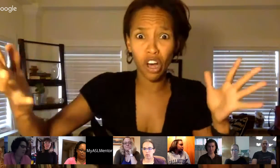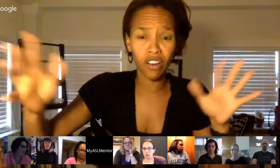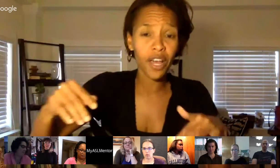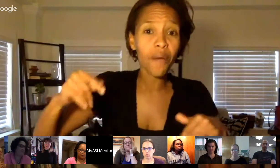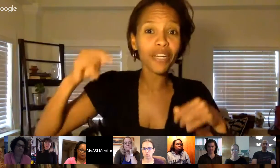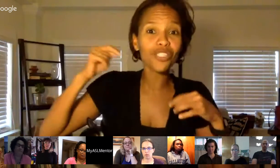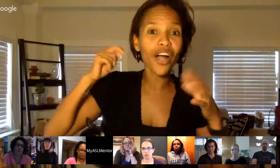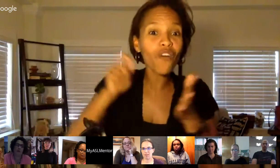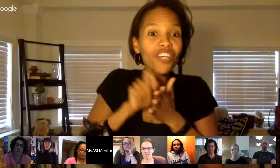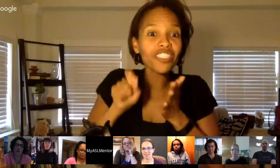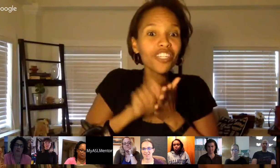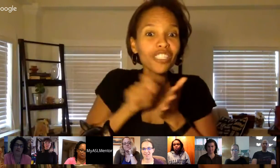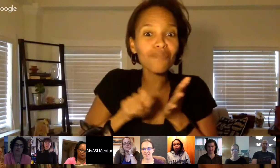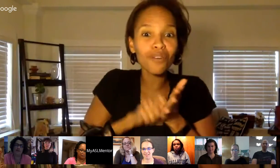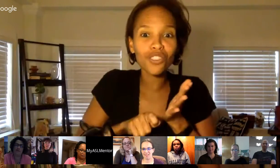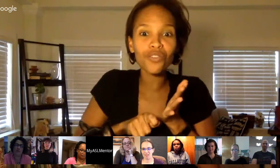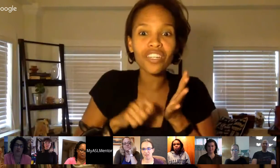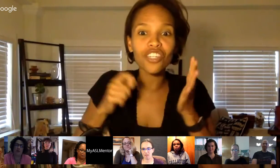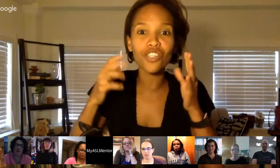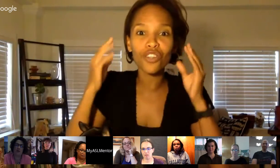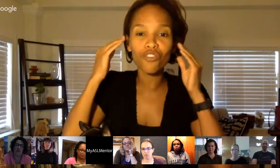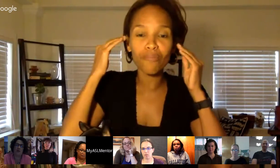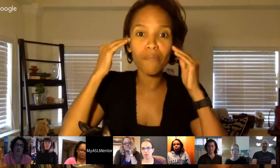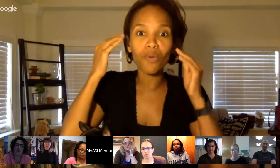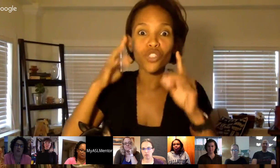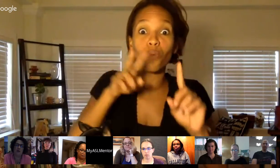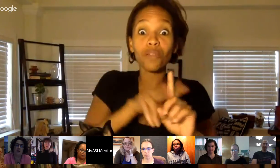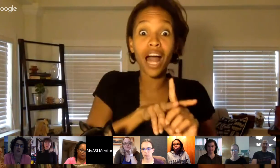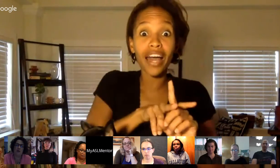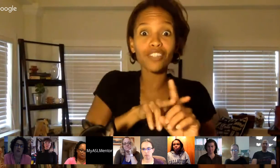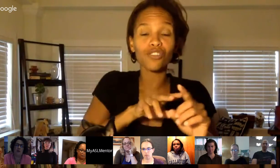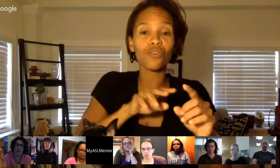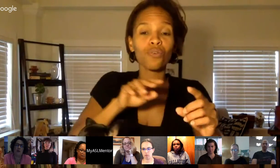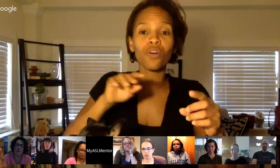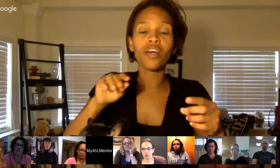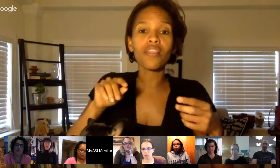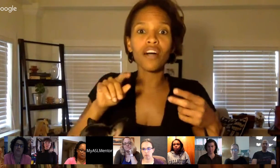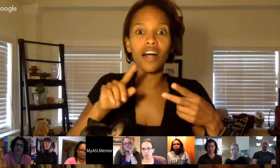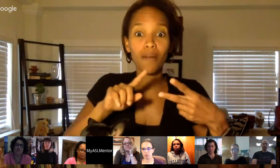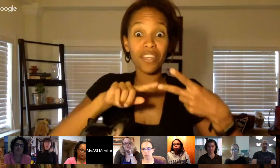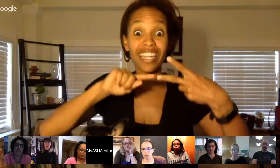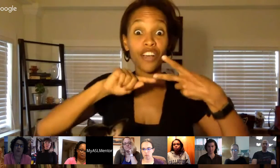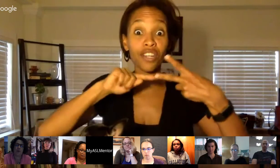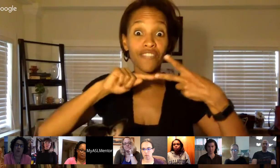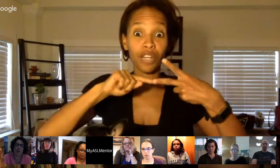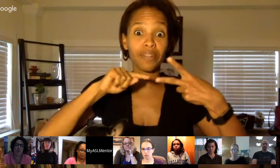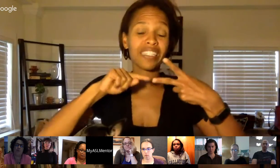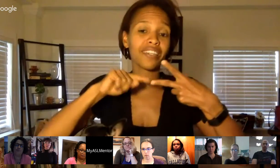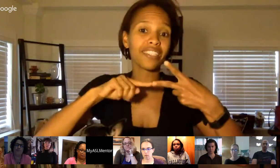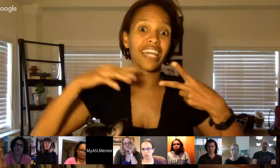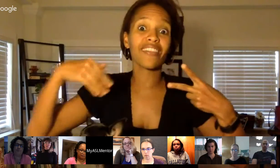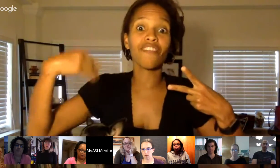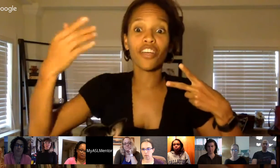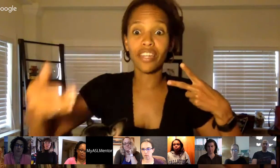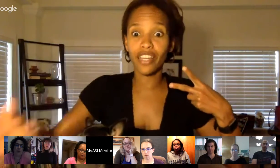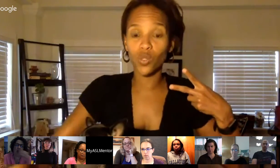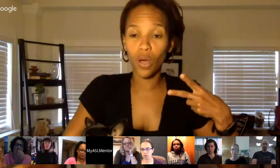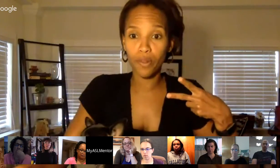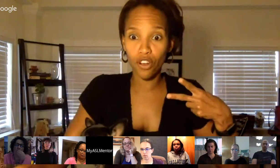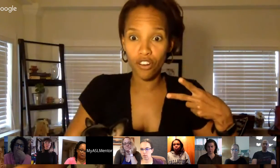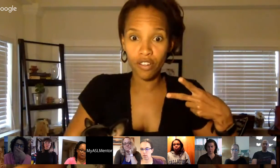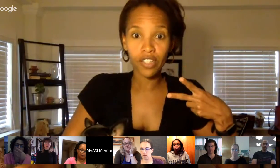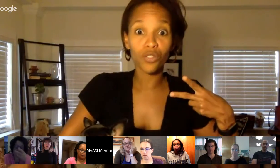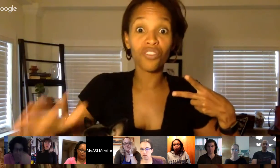it's long, but hopefully you took some notes so you can remember what to apply to the narrative that we're going to be discussing in the very